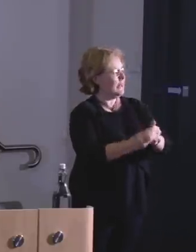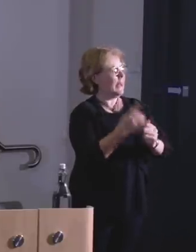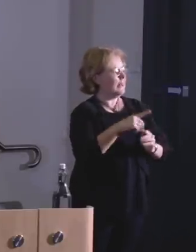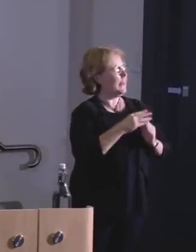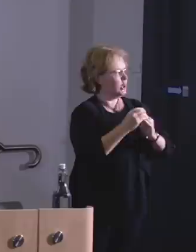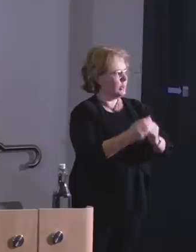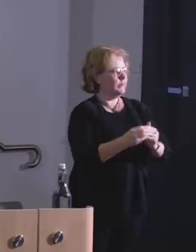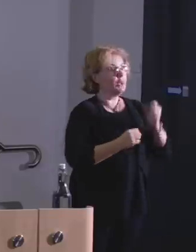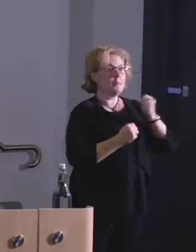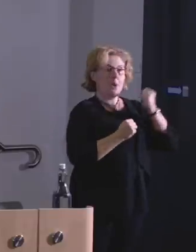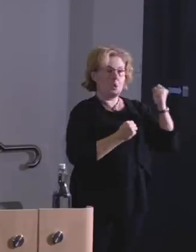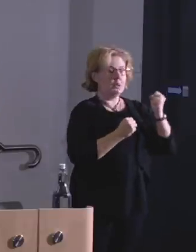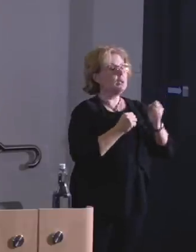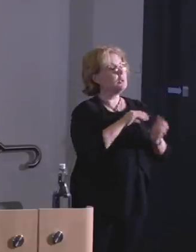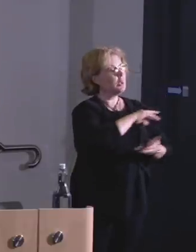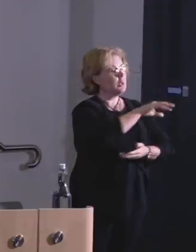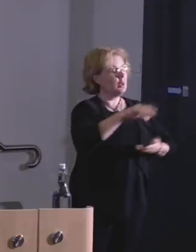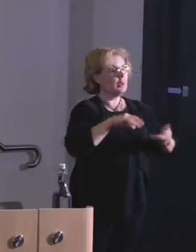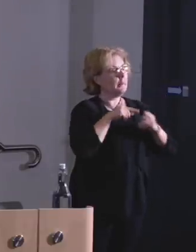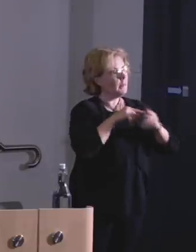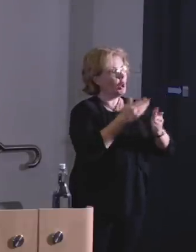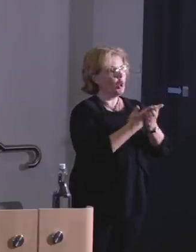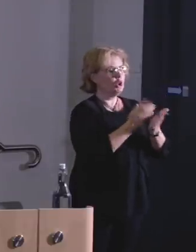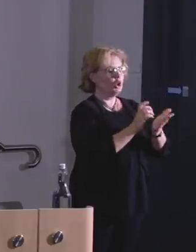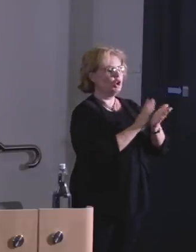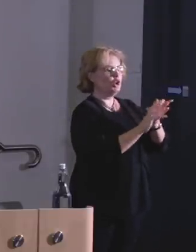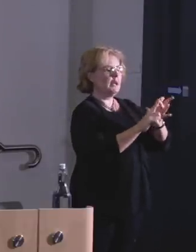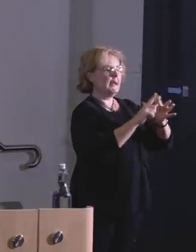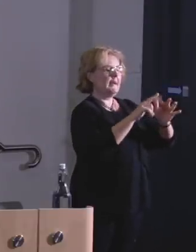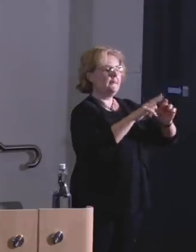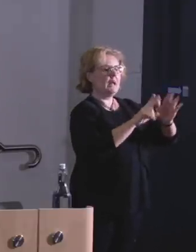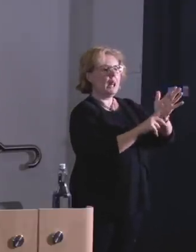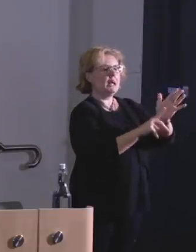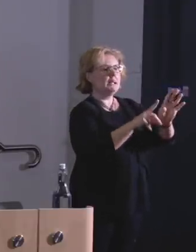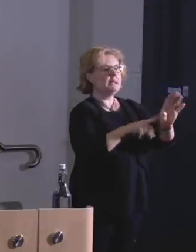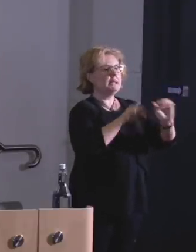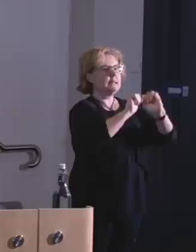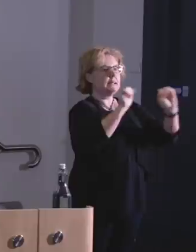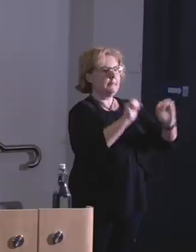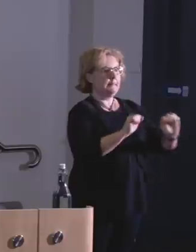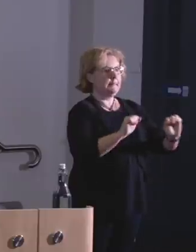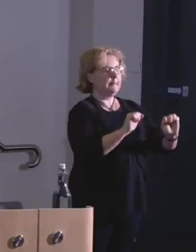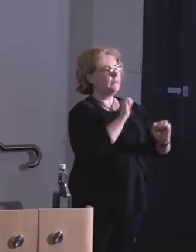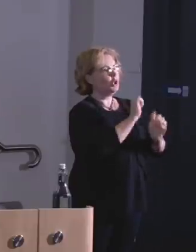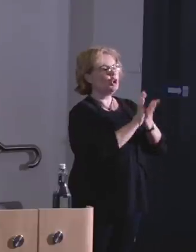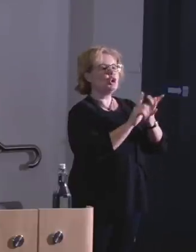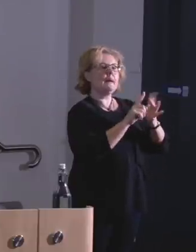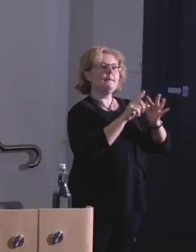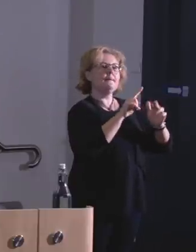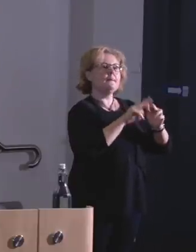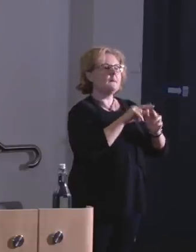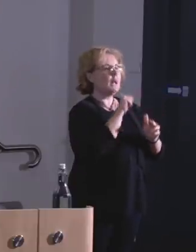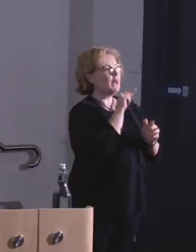is based on a chiefly system, and the chiefs are essentially heads of extended families.